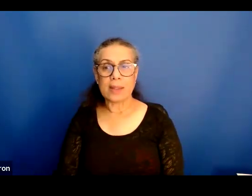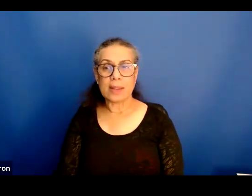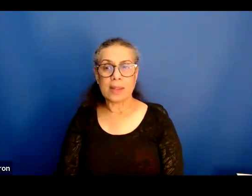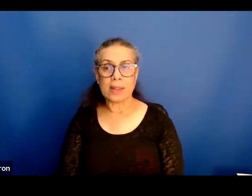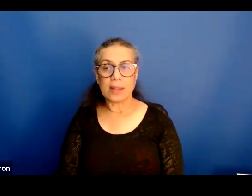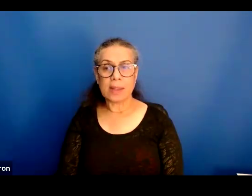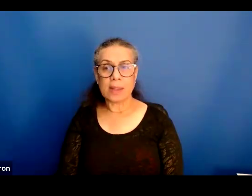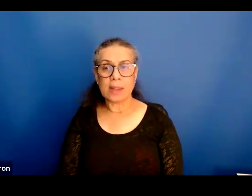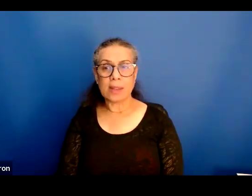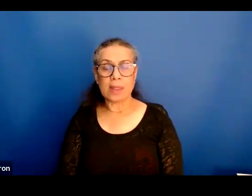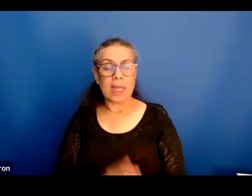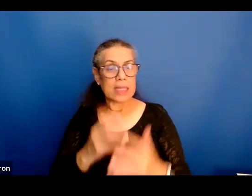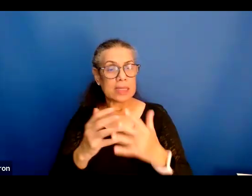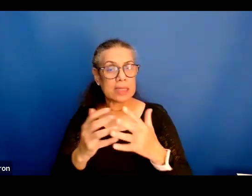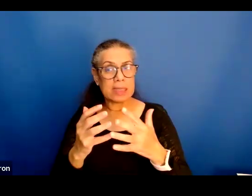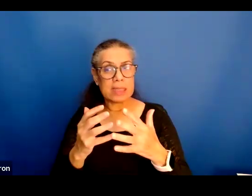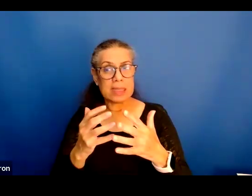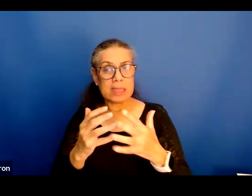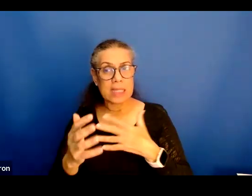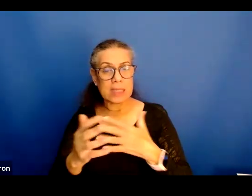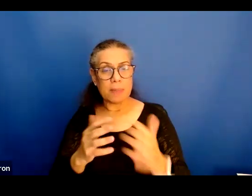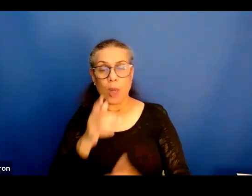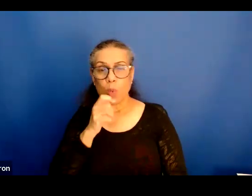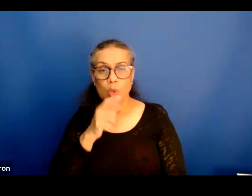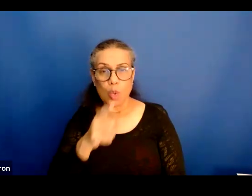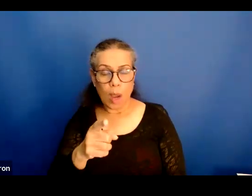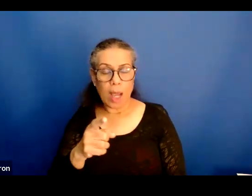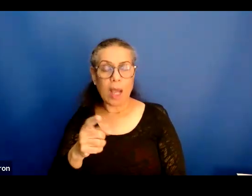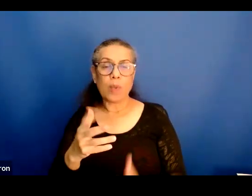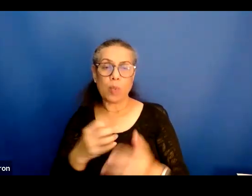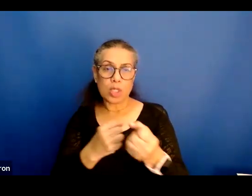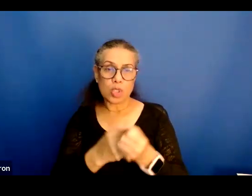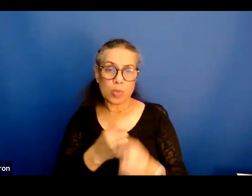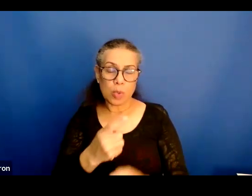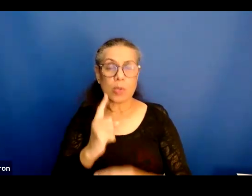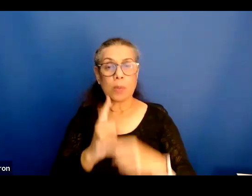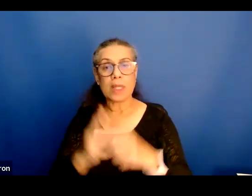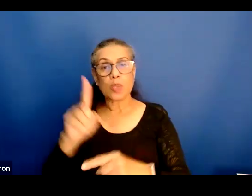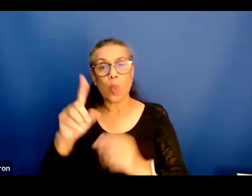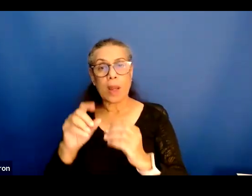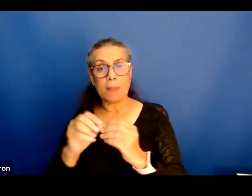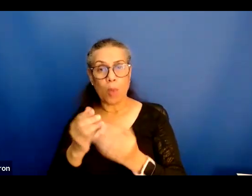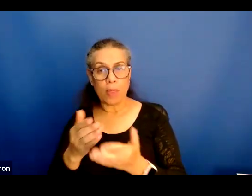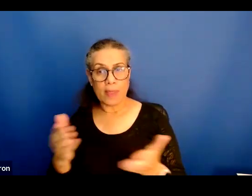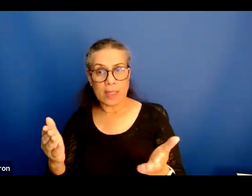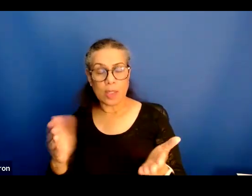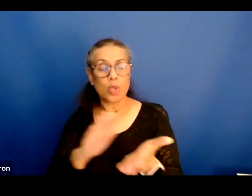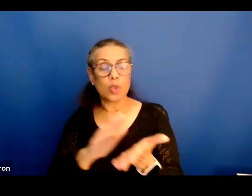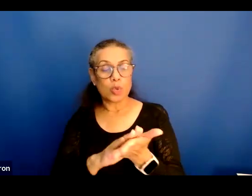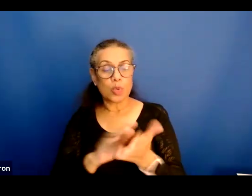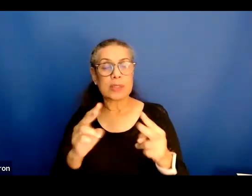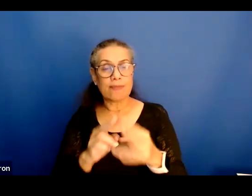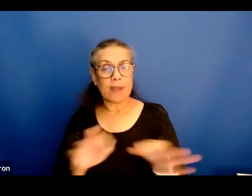No matter who you are, we will make room for you and support you. Let me say one more thing. Schools are an important place where we